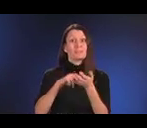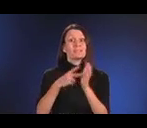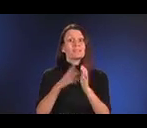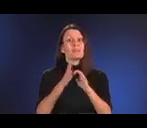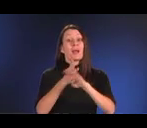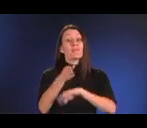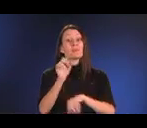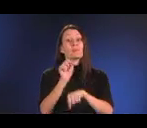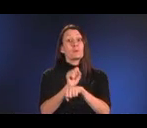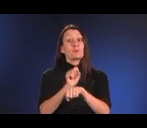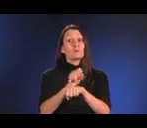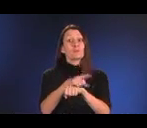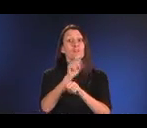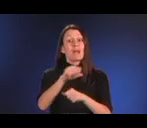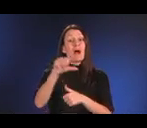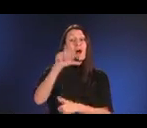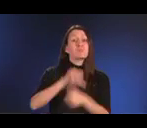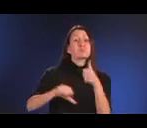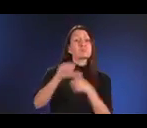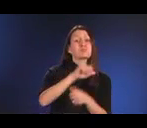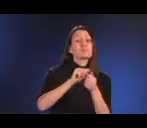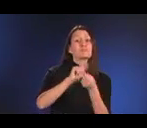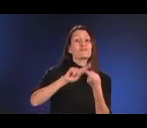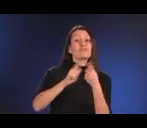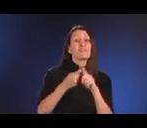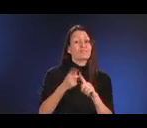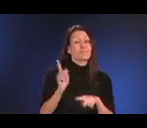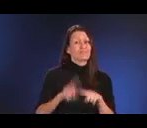who are now her friends, after work.